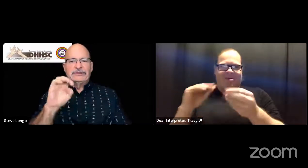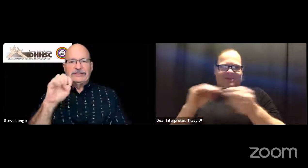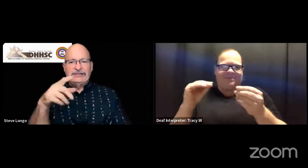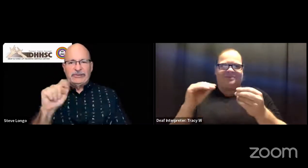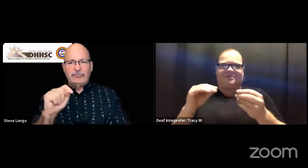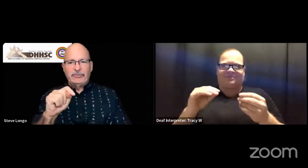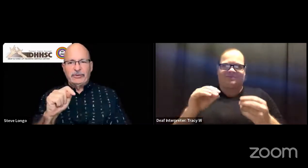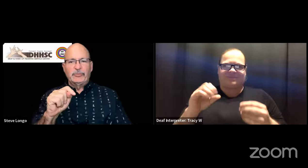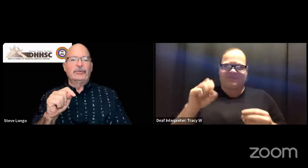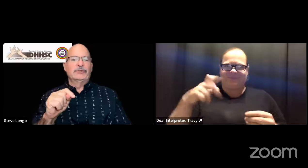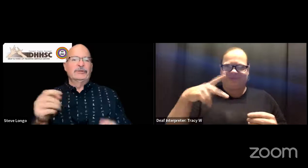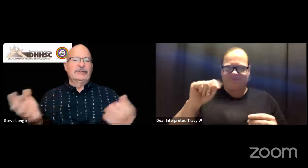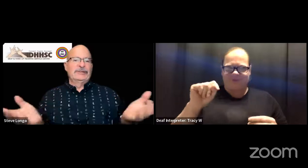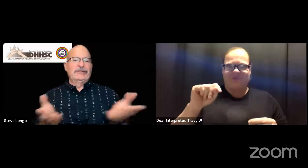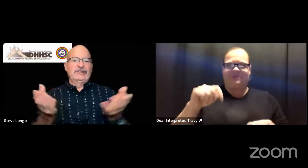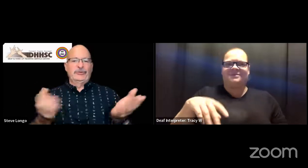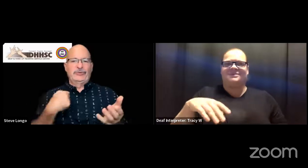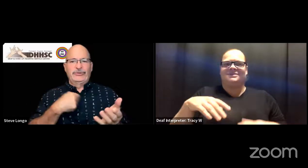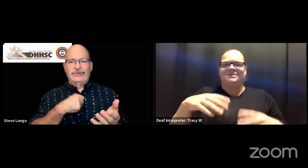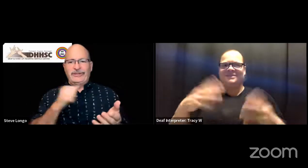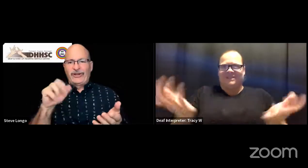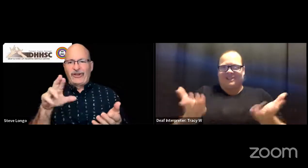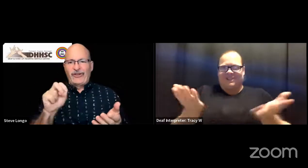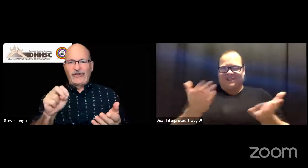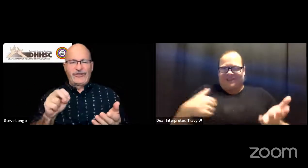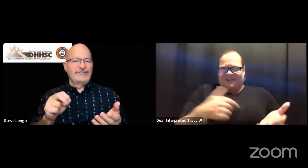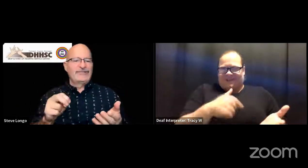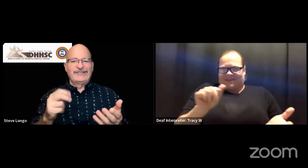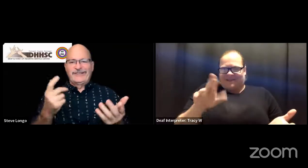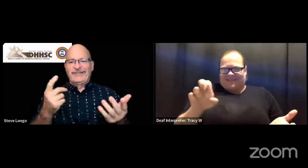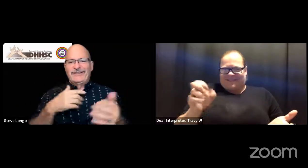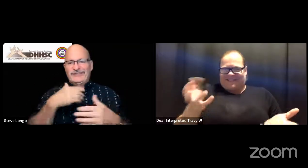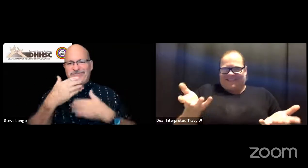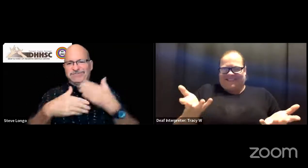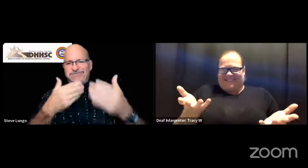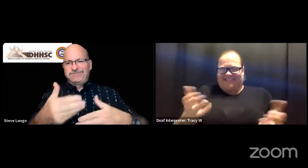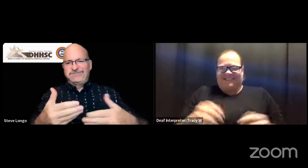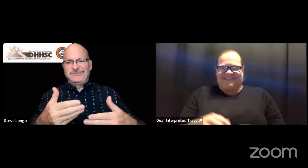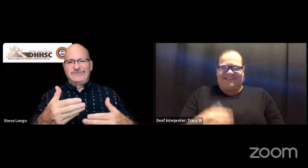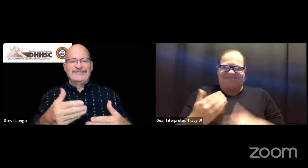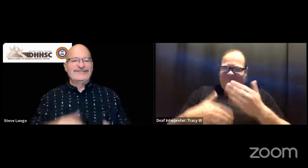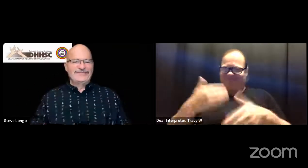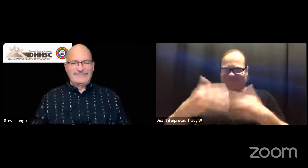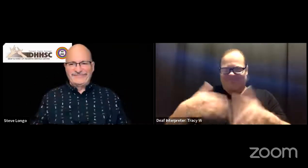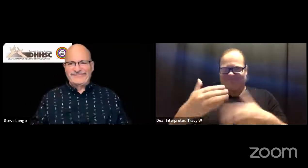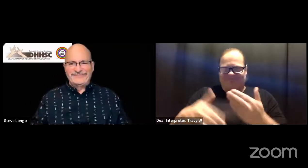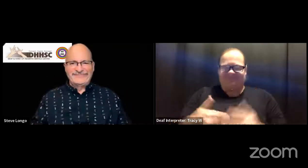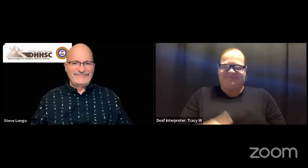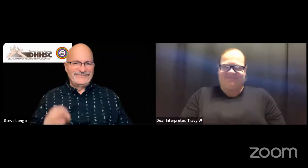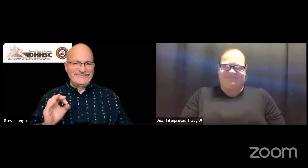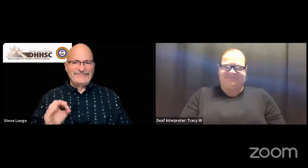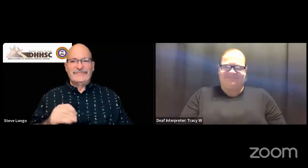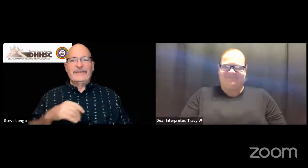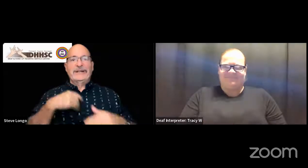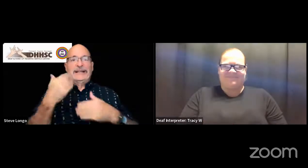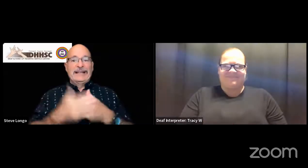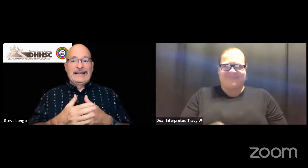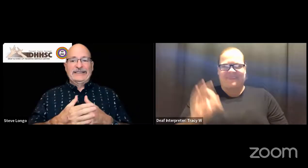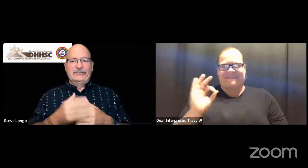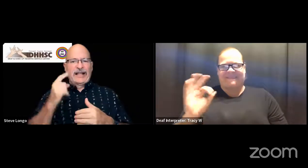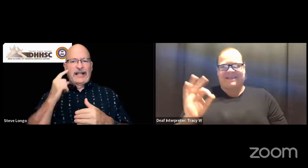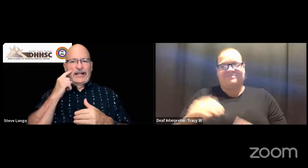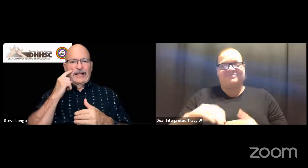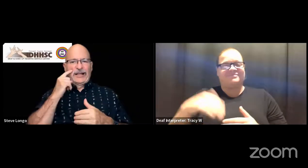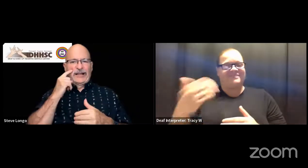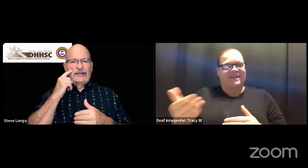saw happen at community comments in August. Then here we are in September and moving through the year